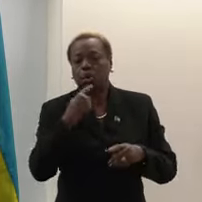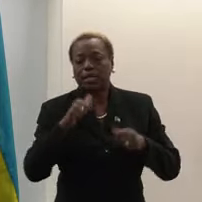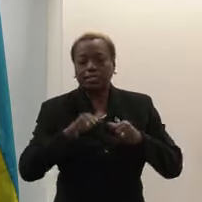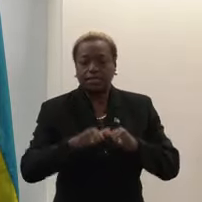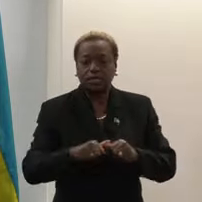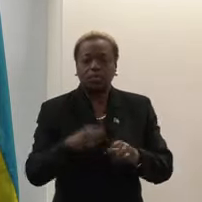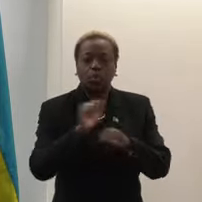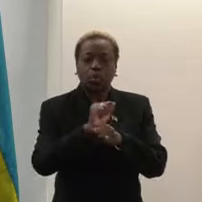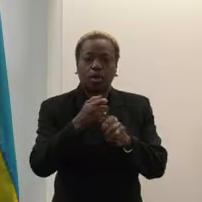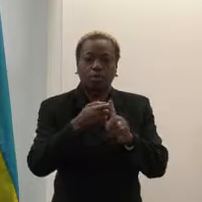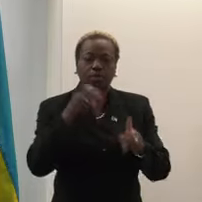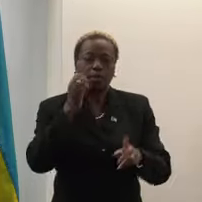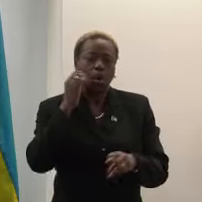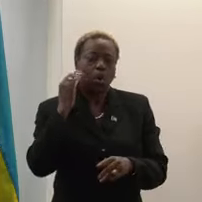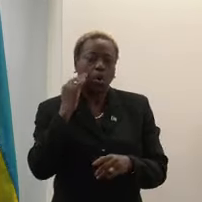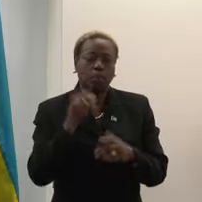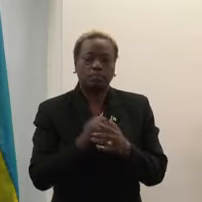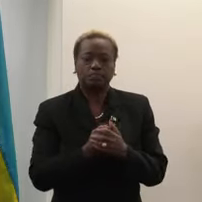to work from home.